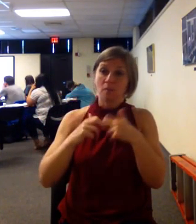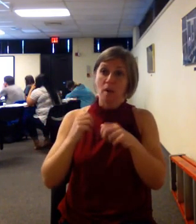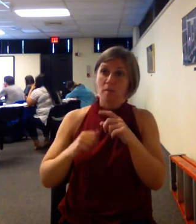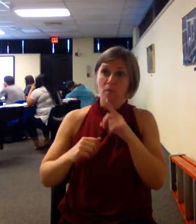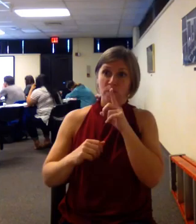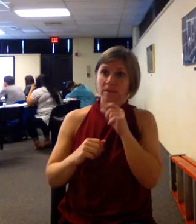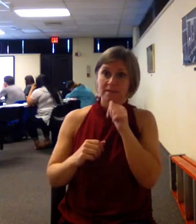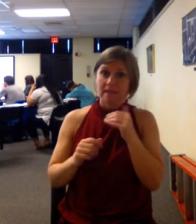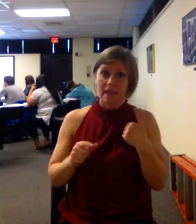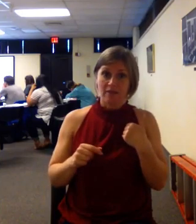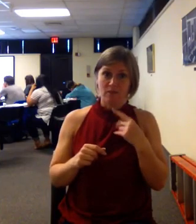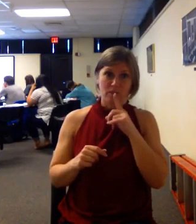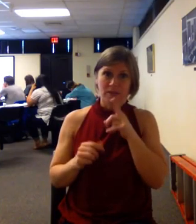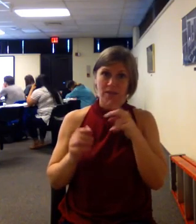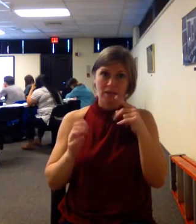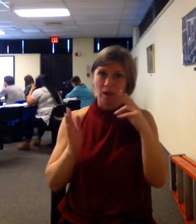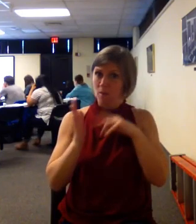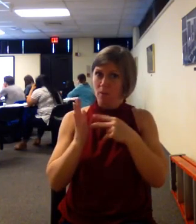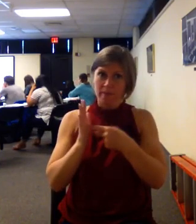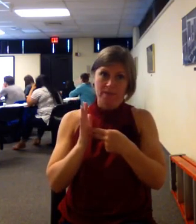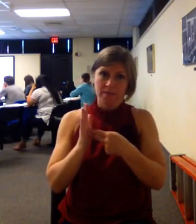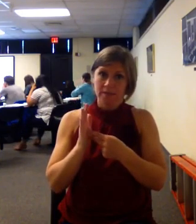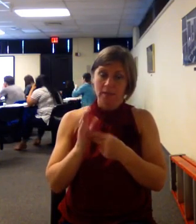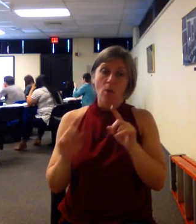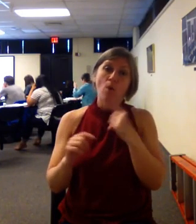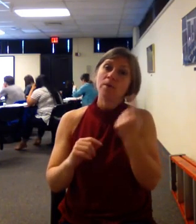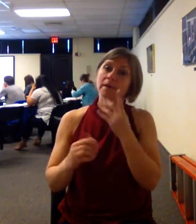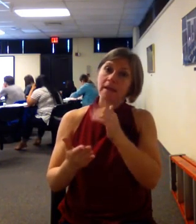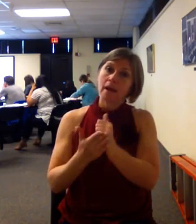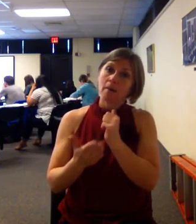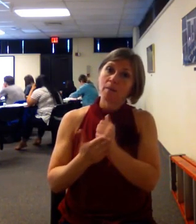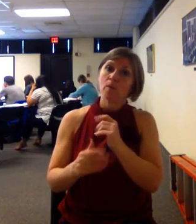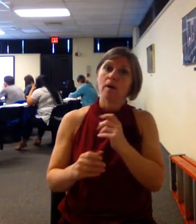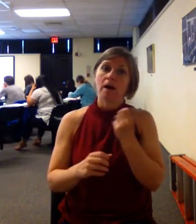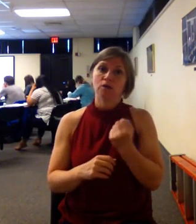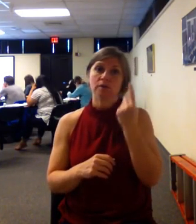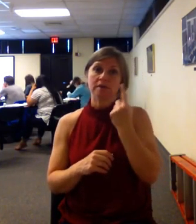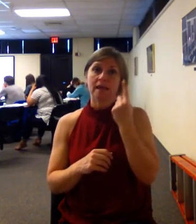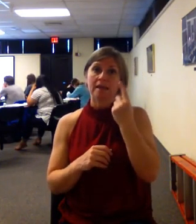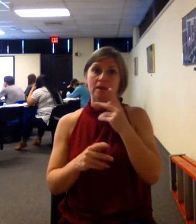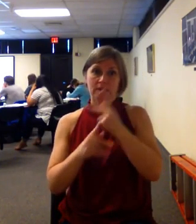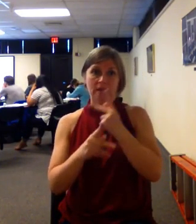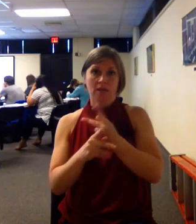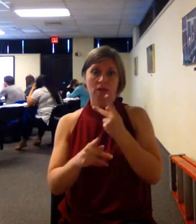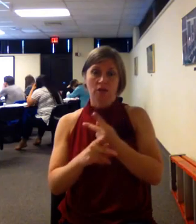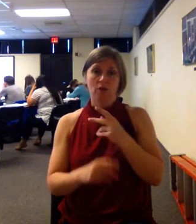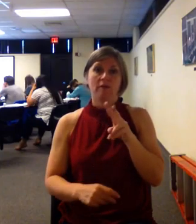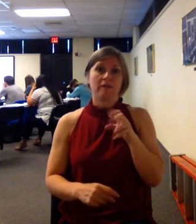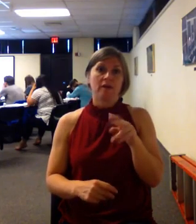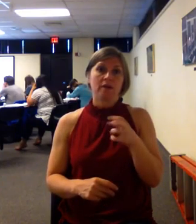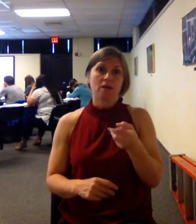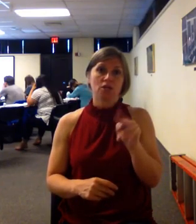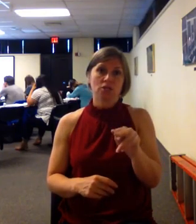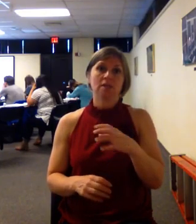of a purpose then, except for having you understand how to calculate your coefficient of variation by getting those expected returns for your